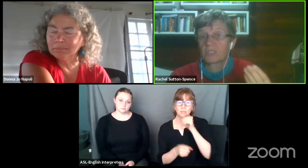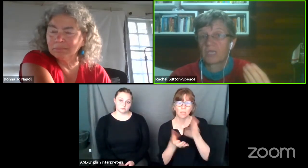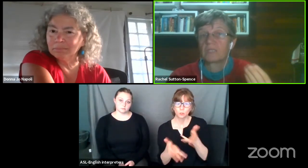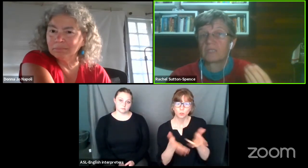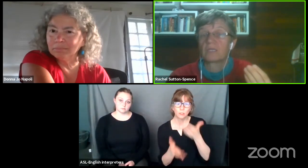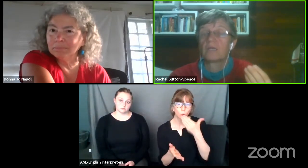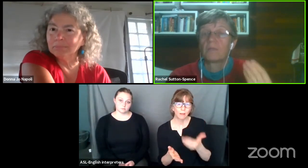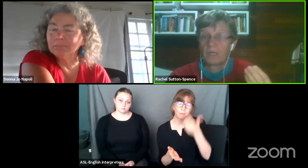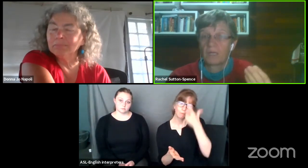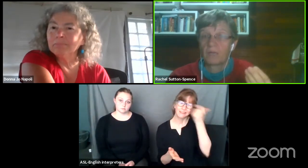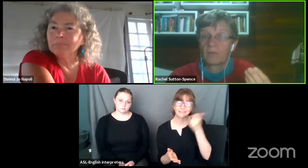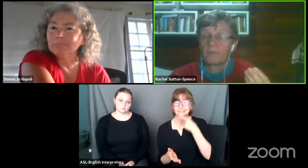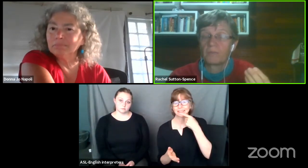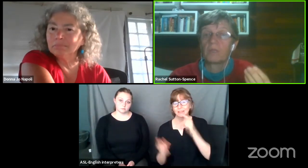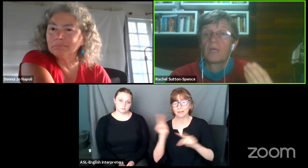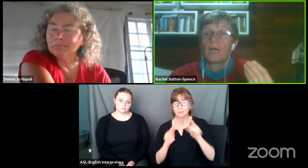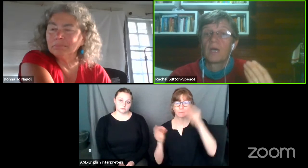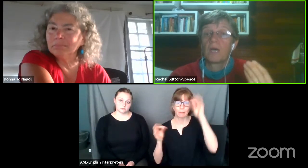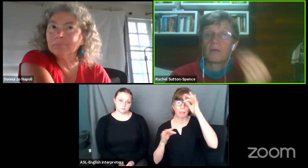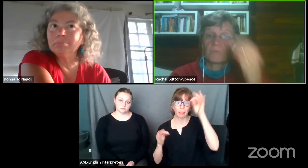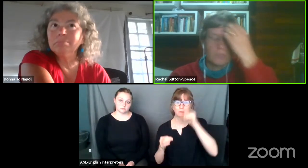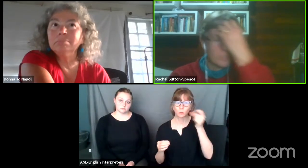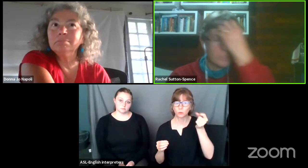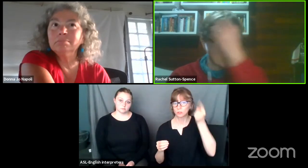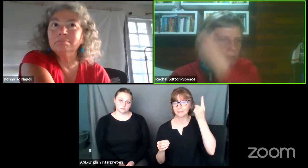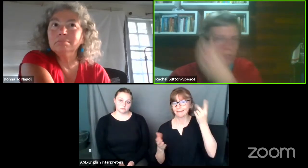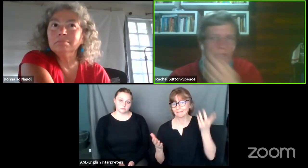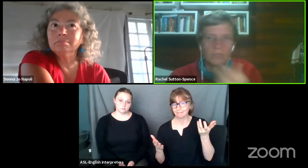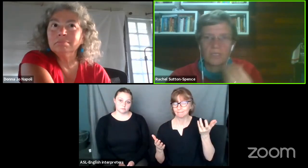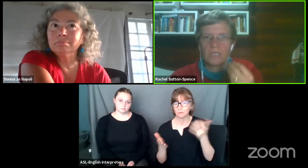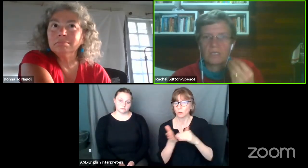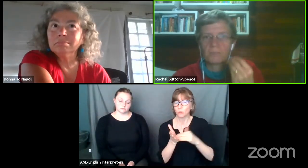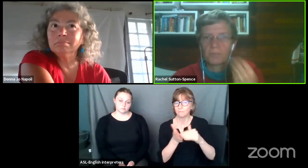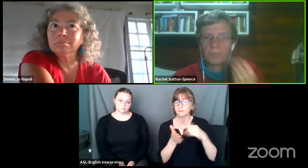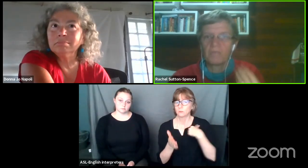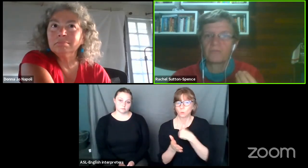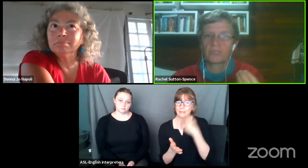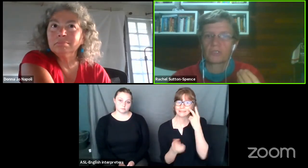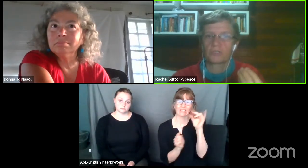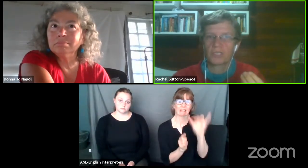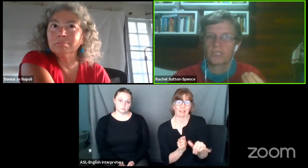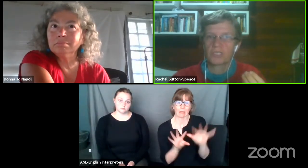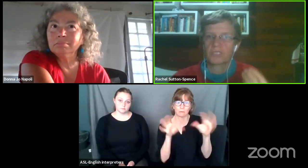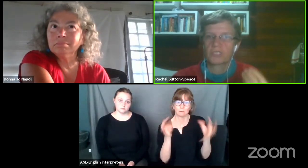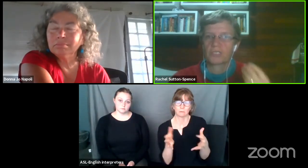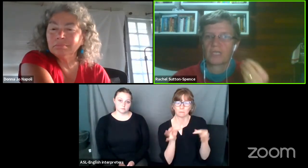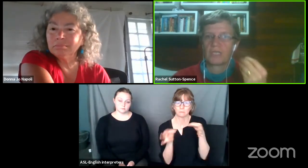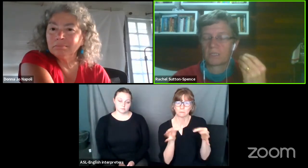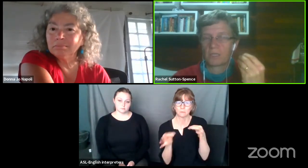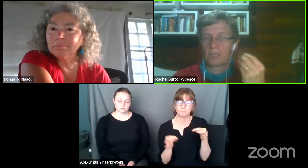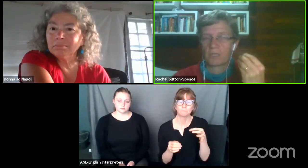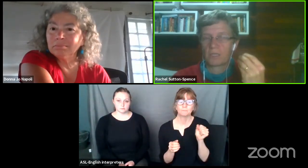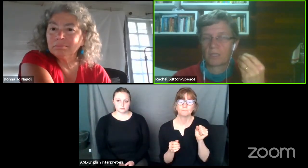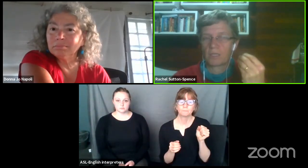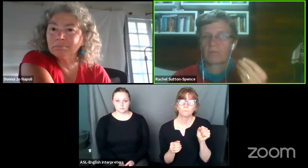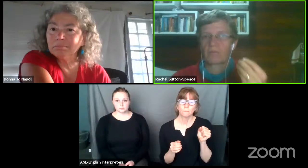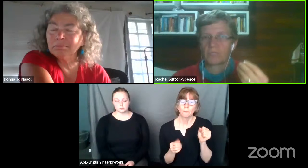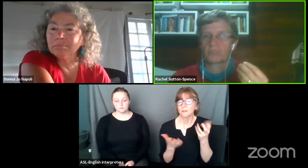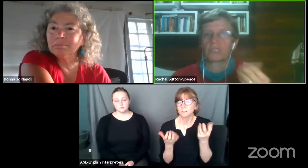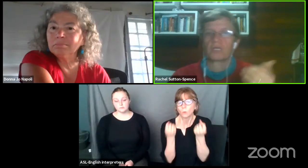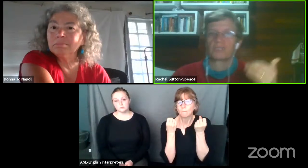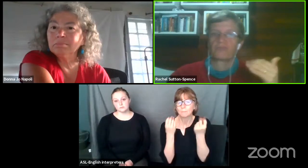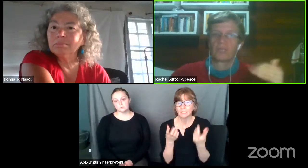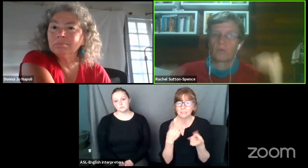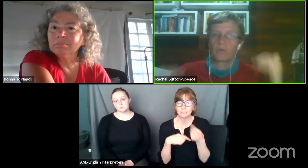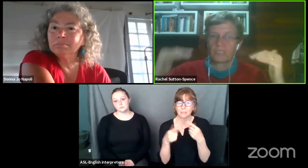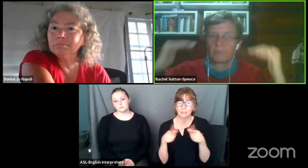of understanding by hearing people. The plea for social justice in a lot of sign language